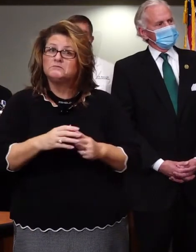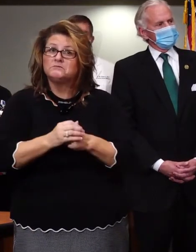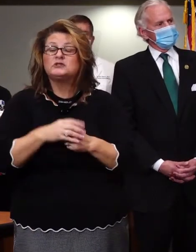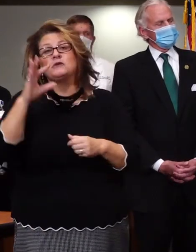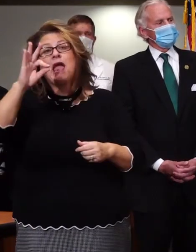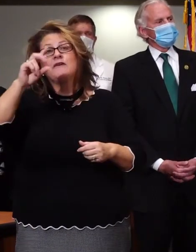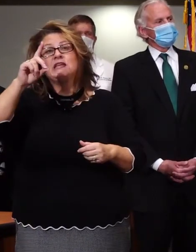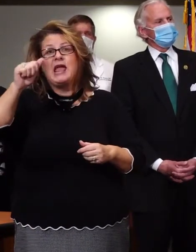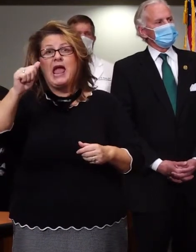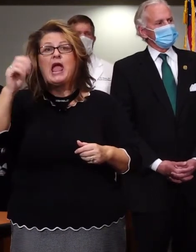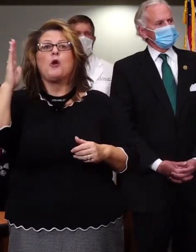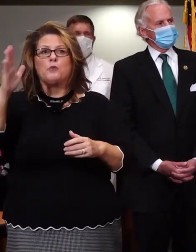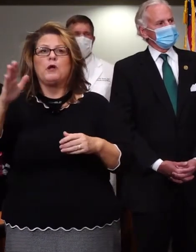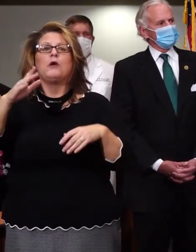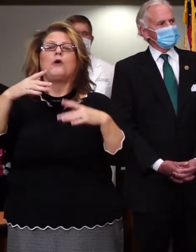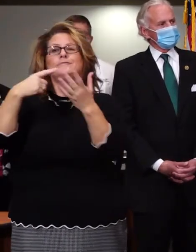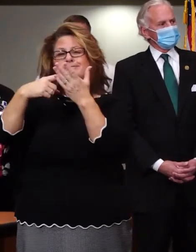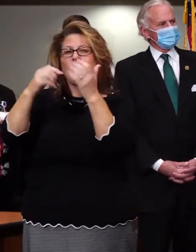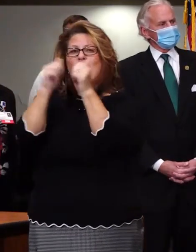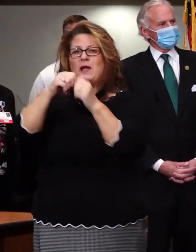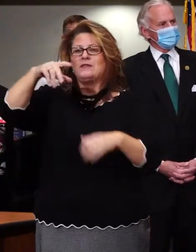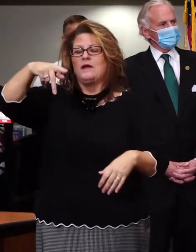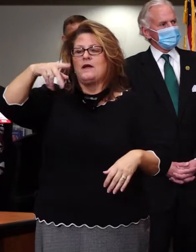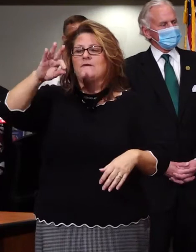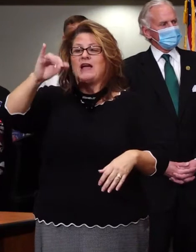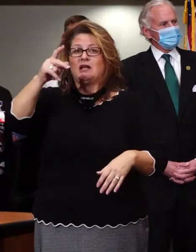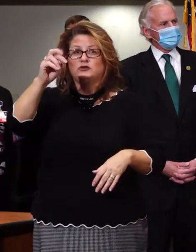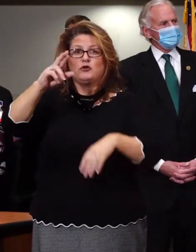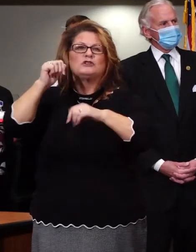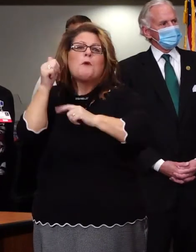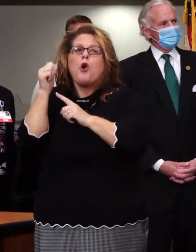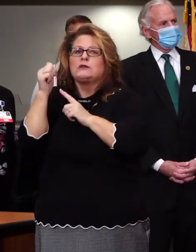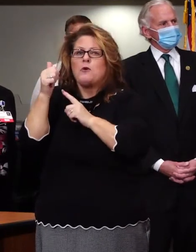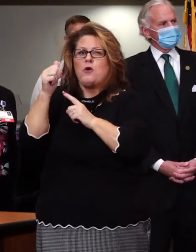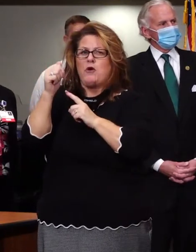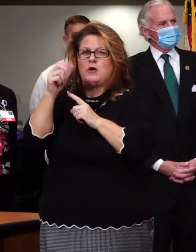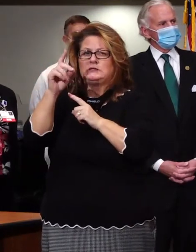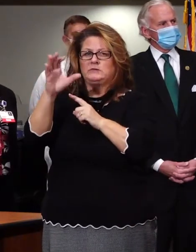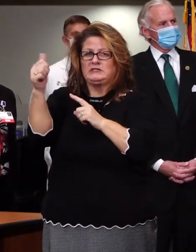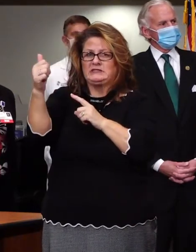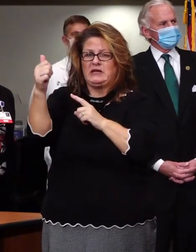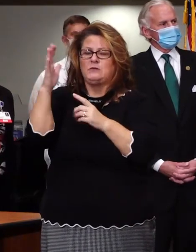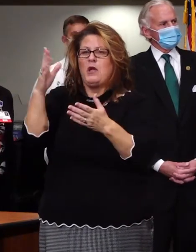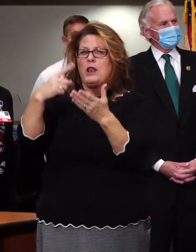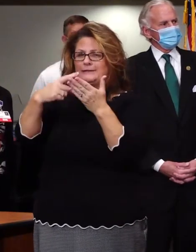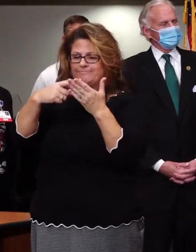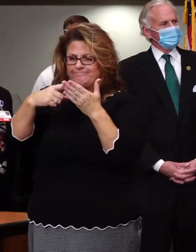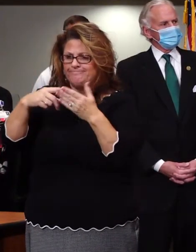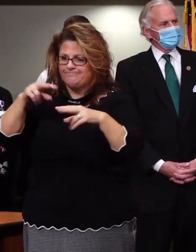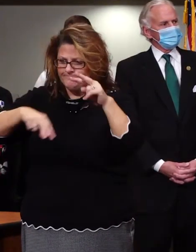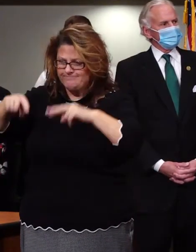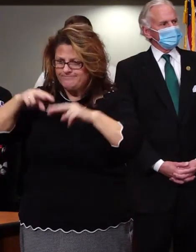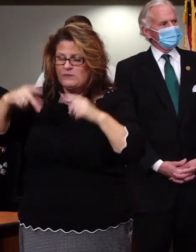emergency use authorization for Pfizer on December the 10th, which is tomorrow, FDA will be reviewing the emergency